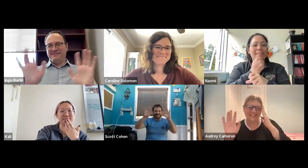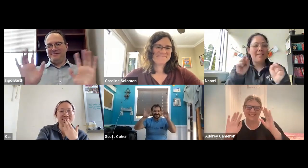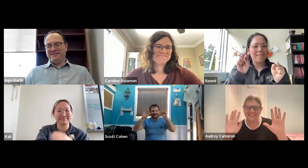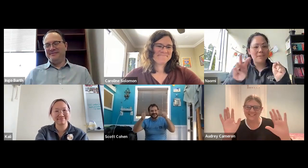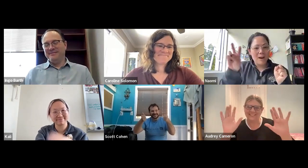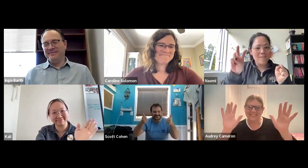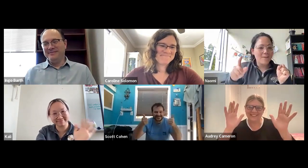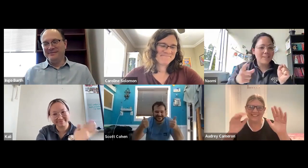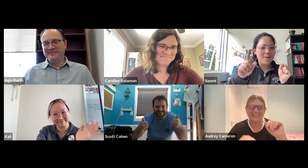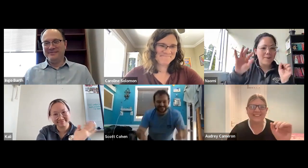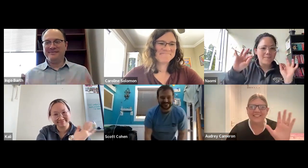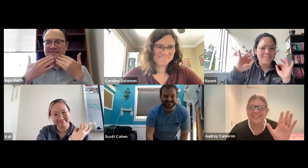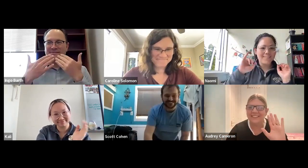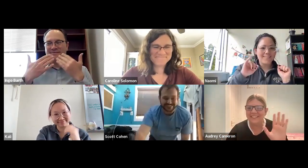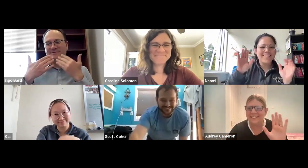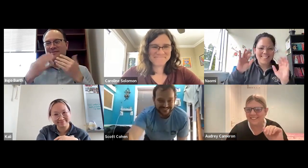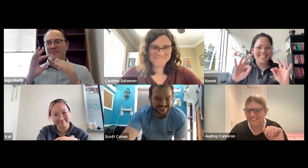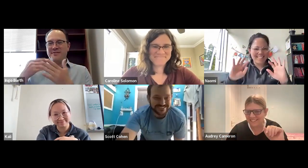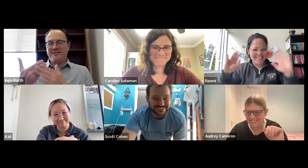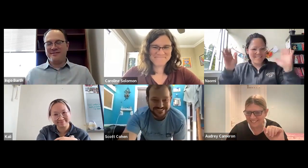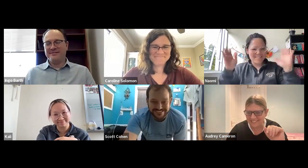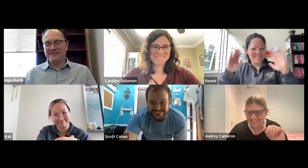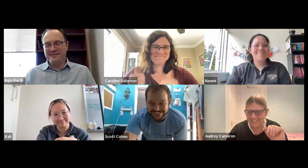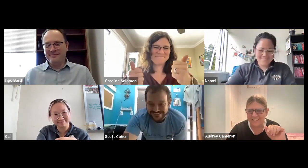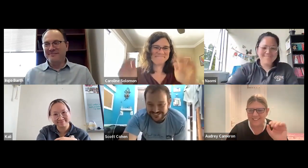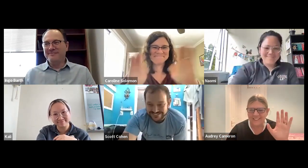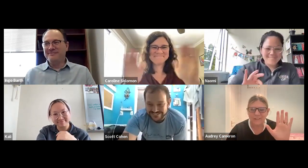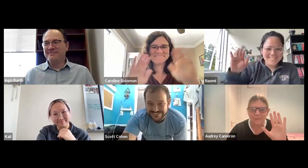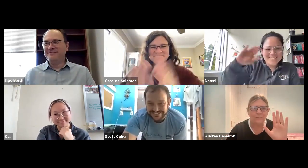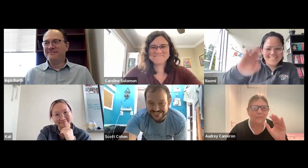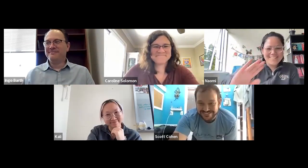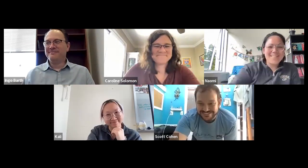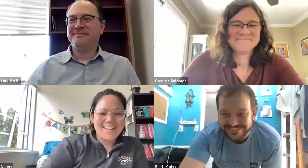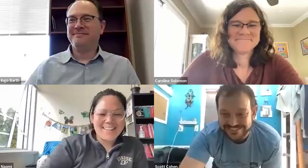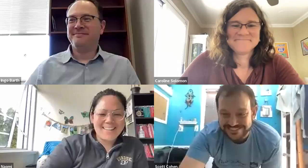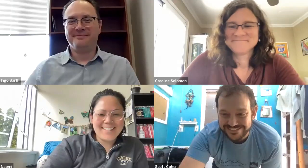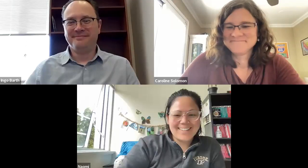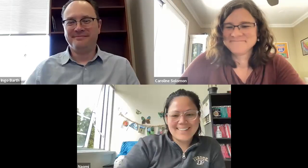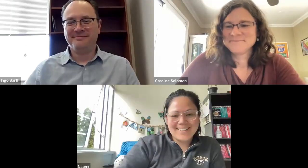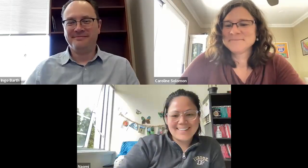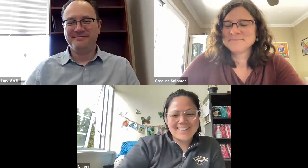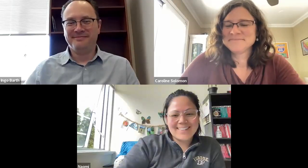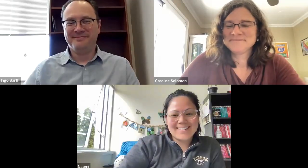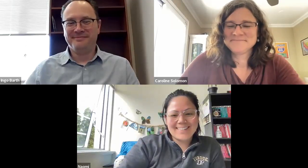thank you everyone for hosting this. Thank you. Bye.